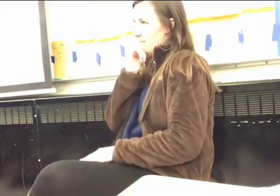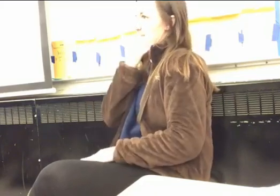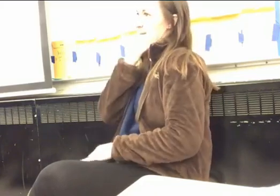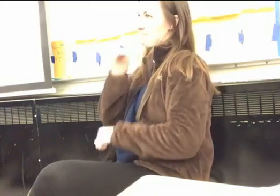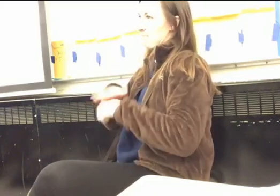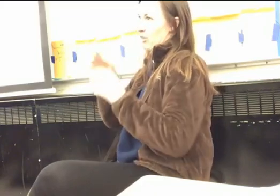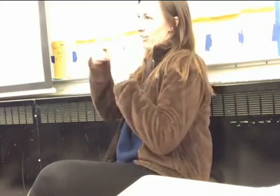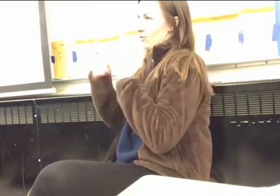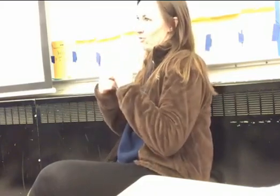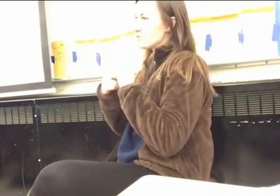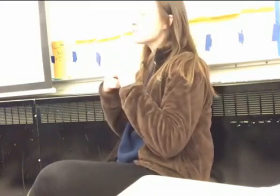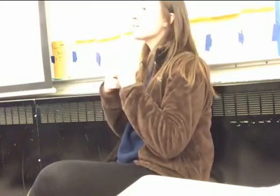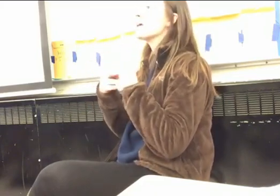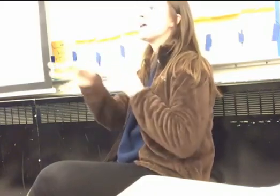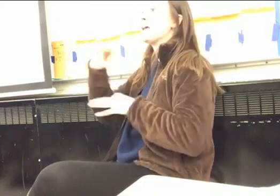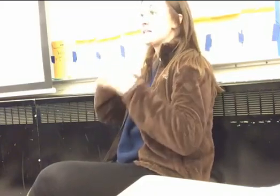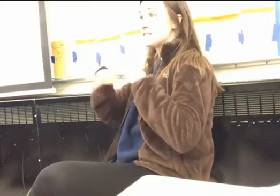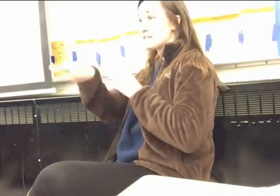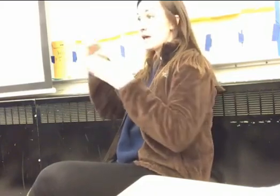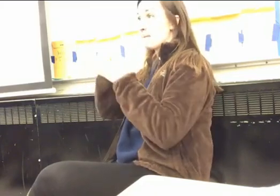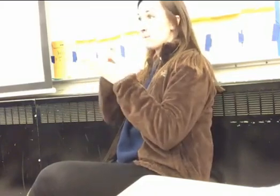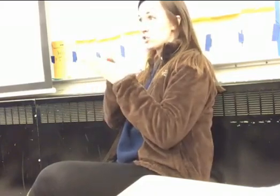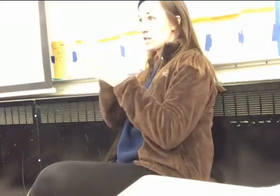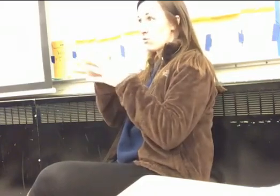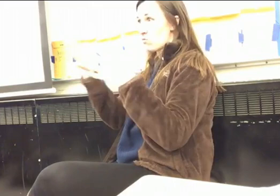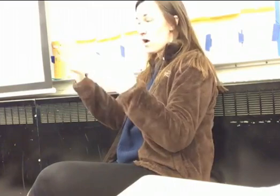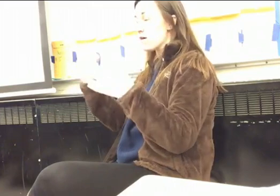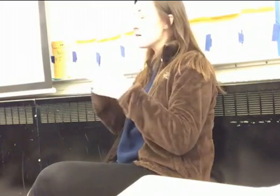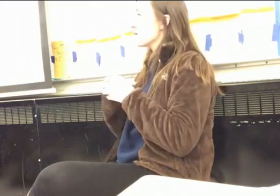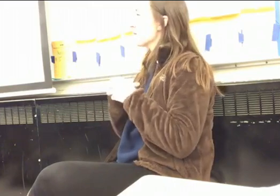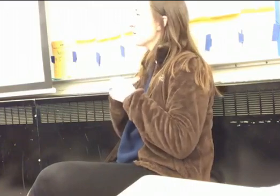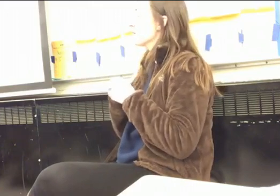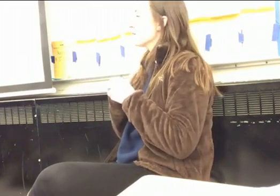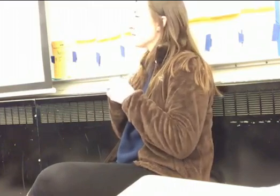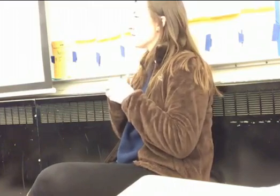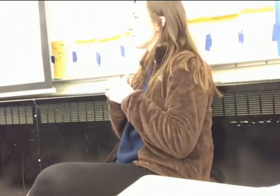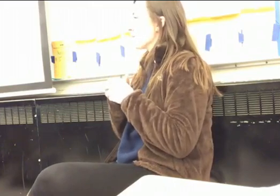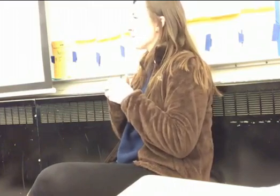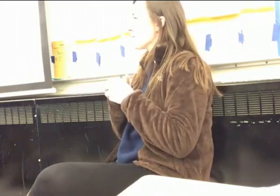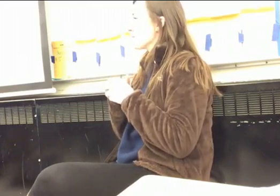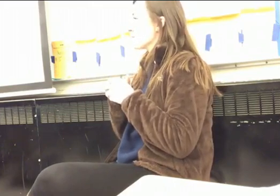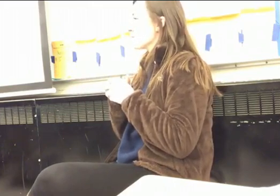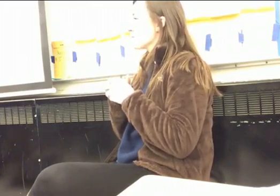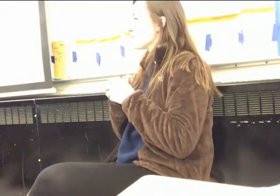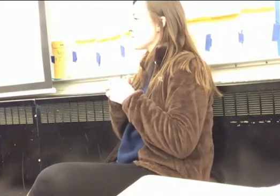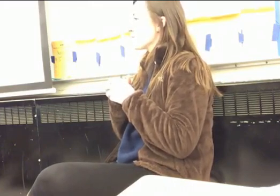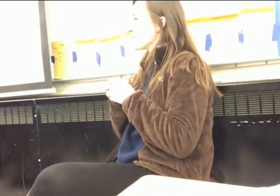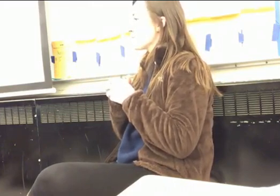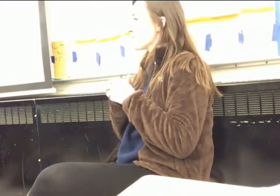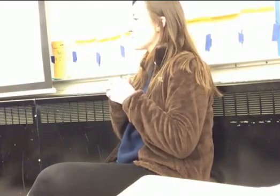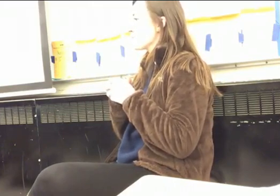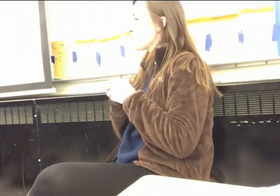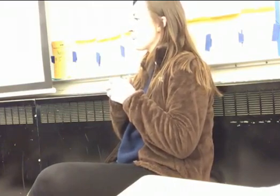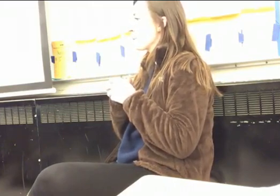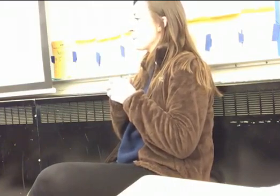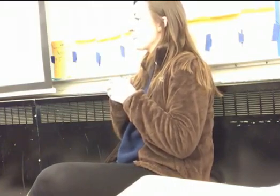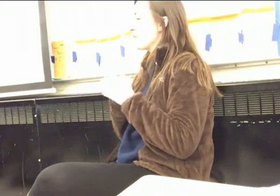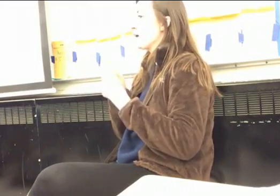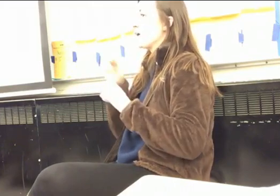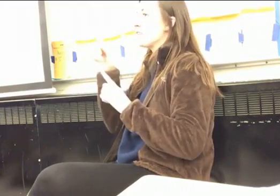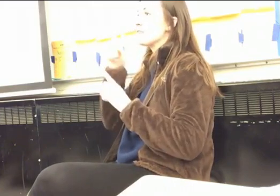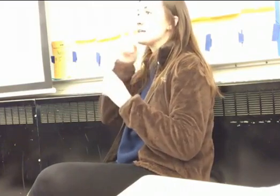And instead, I want you to write down next to Carlisle Boarding School, way to